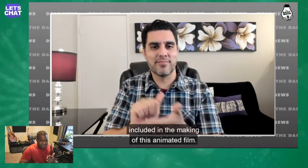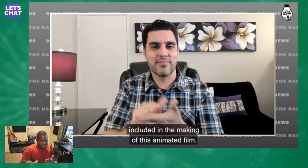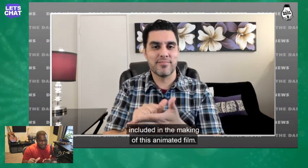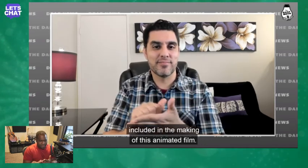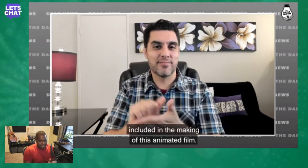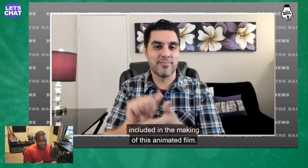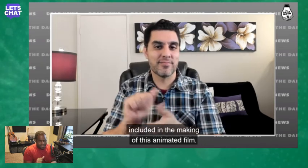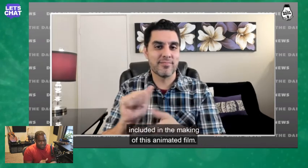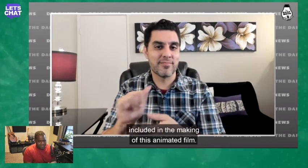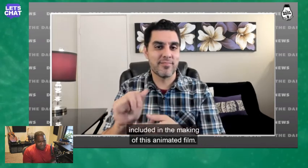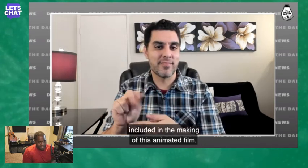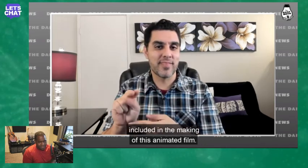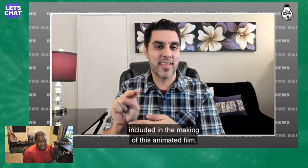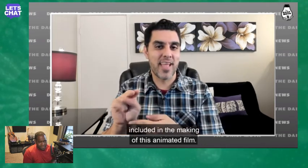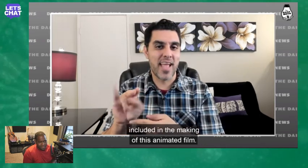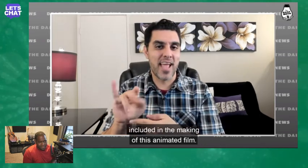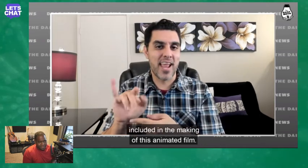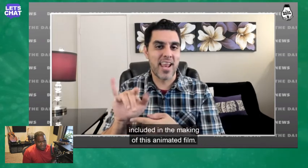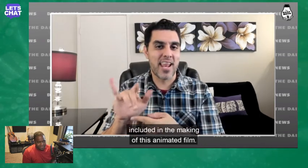animation